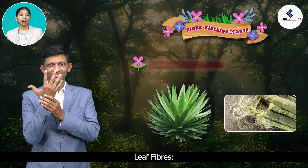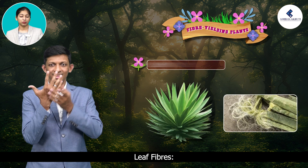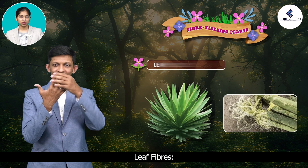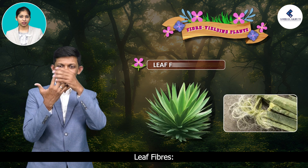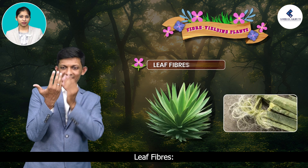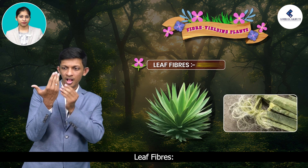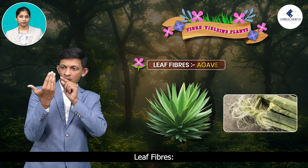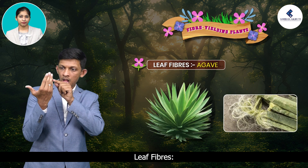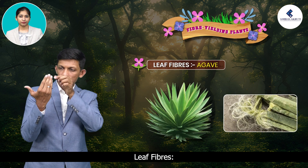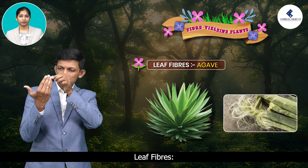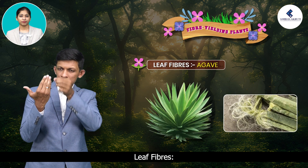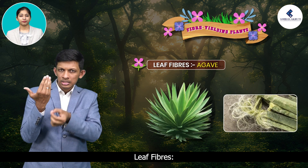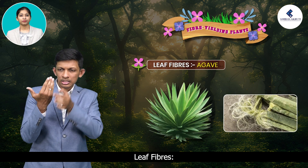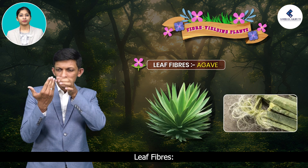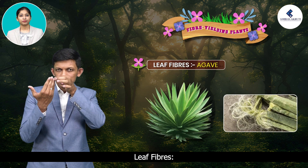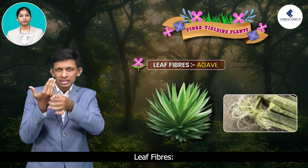Leaf fibers,